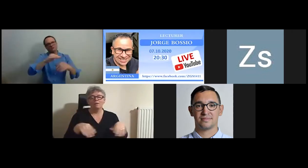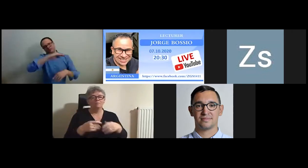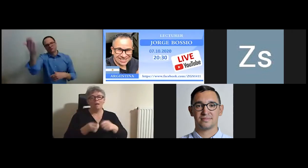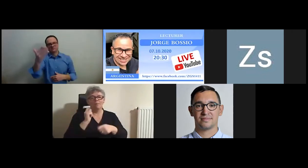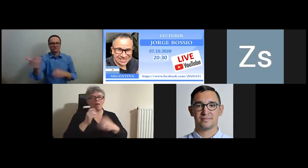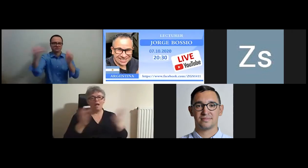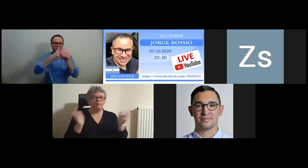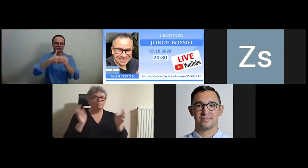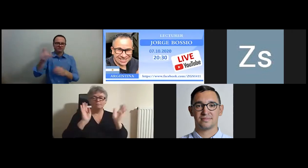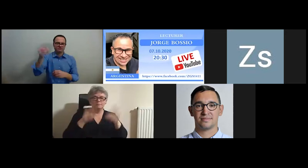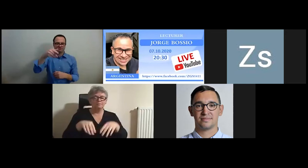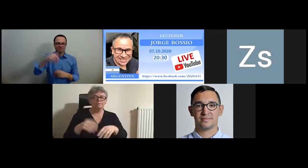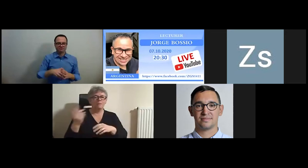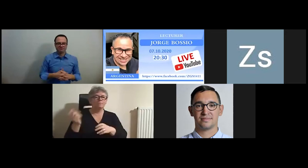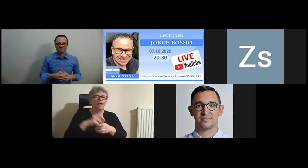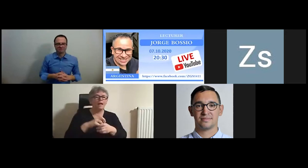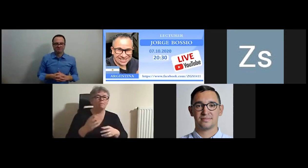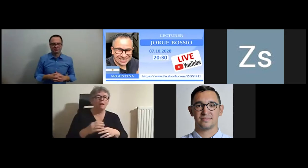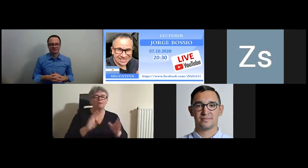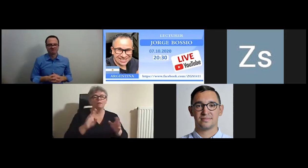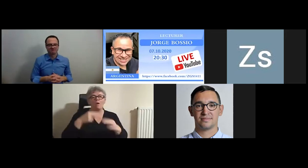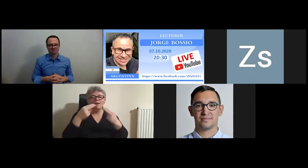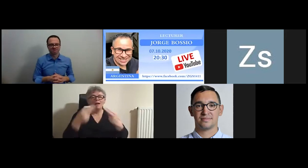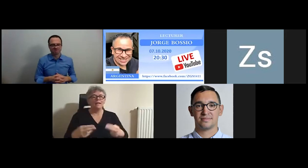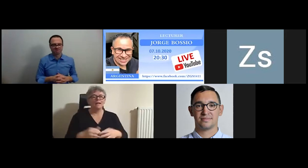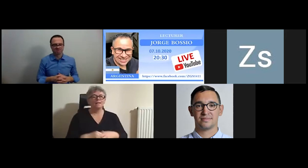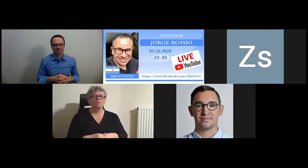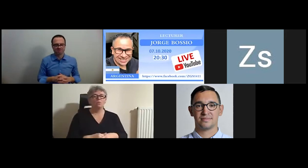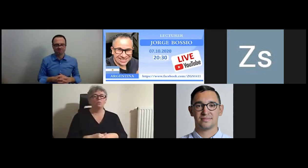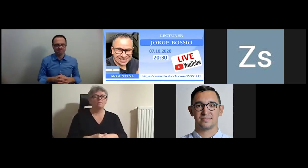Okay, we can't find Argentina. Let's move to the next.